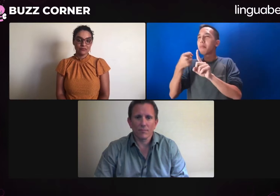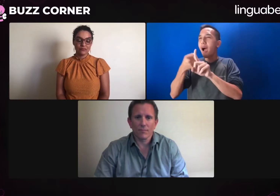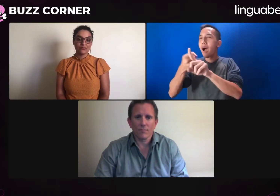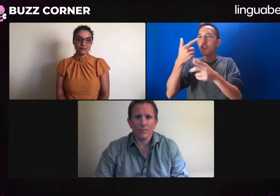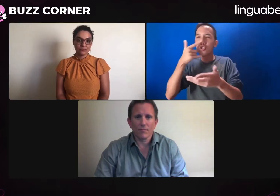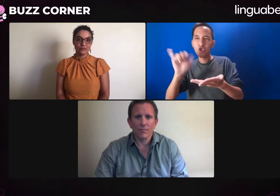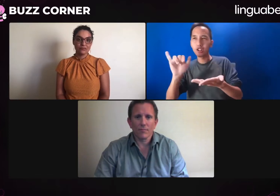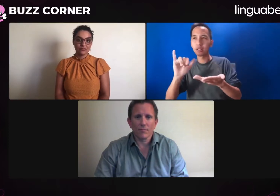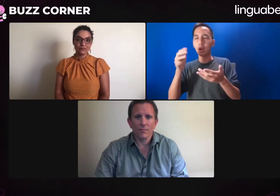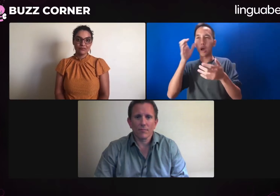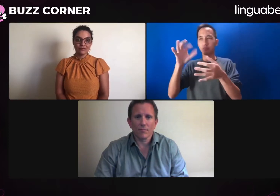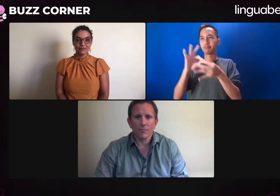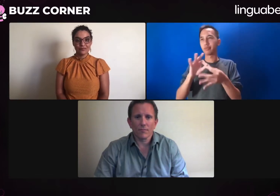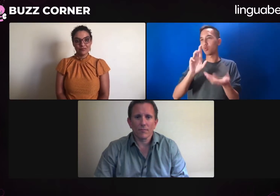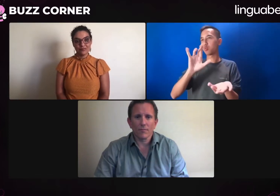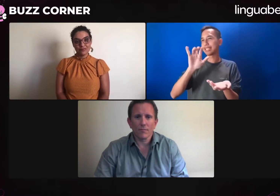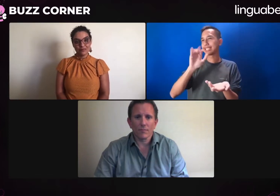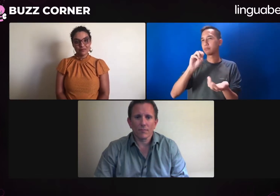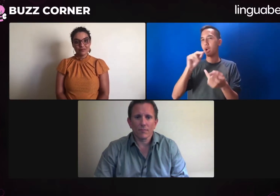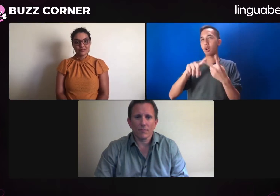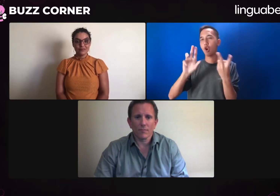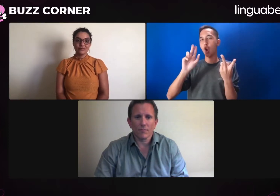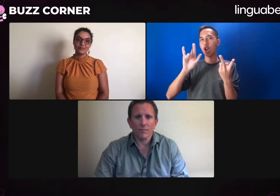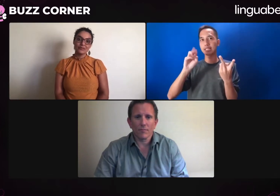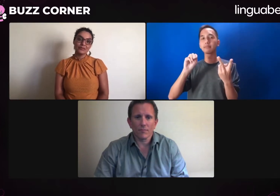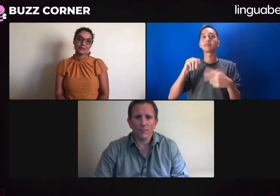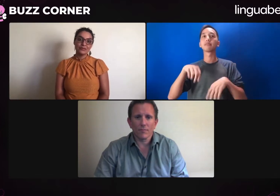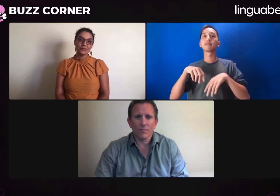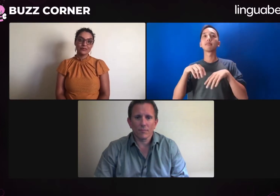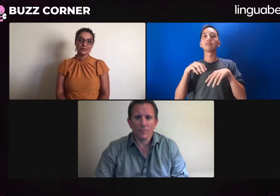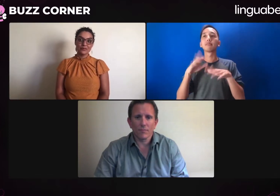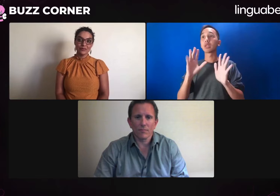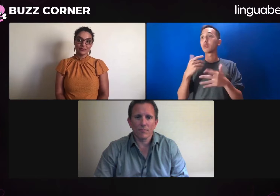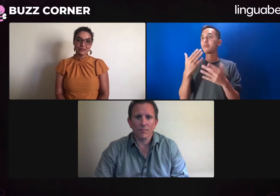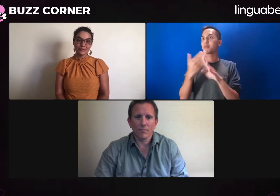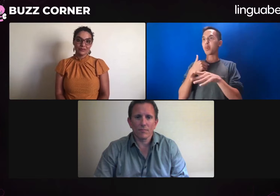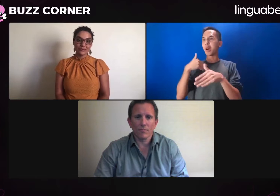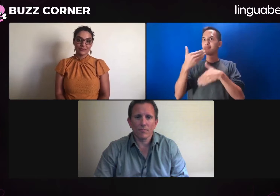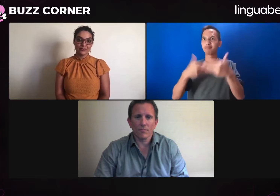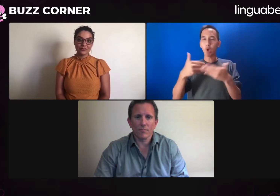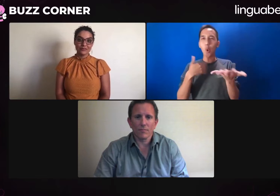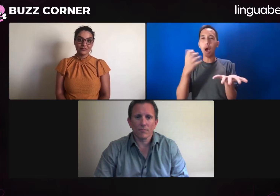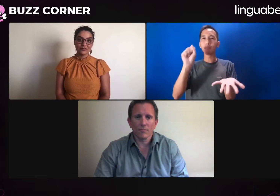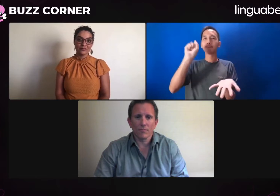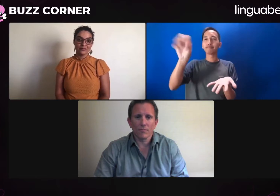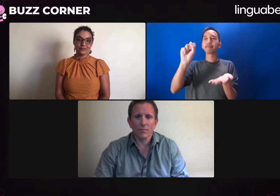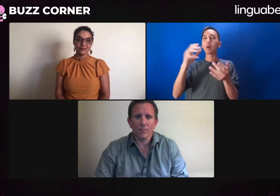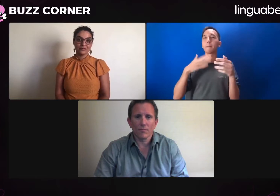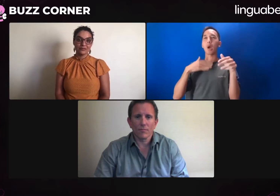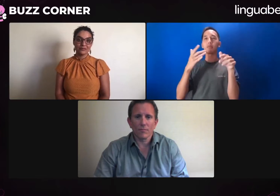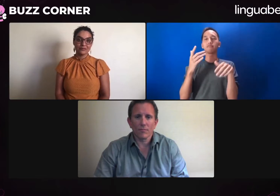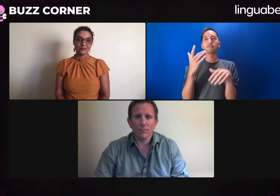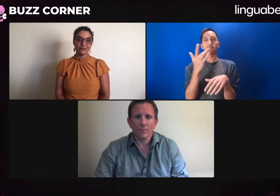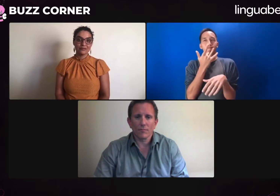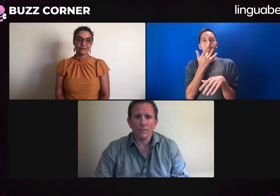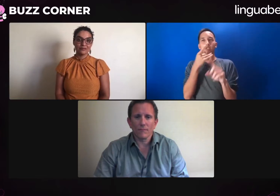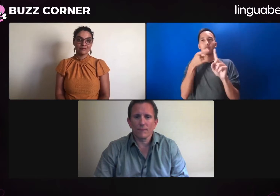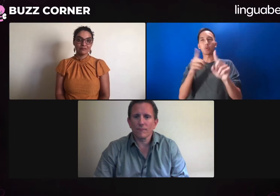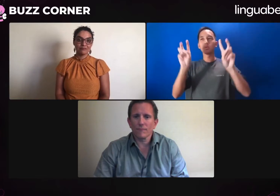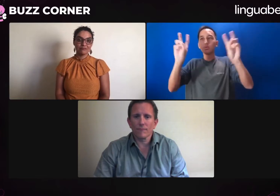of that. I just want to talk about actions and impacts and how it does correlate with racism and